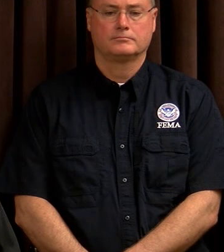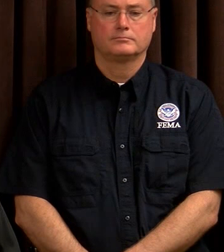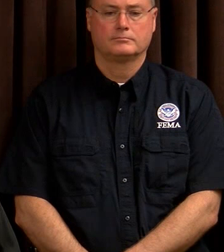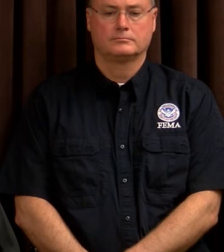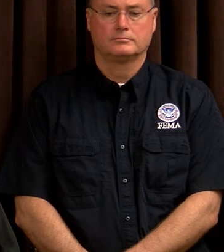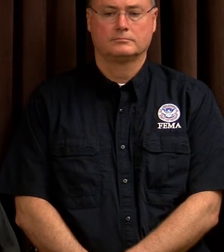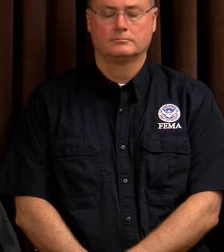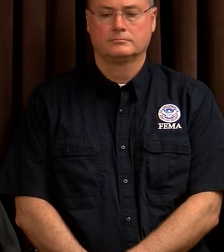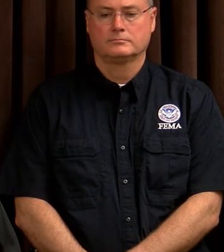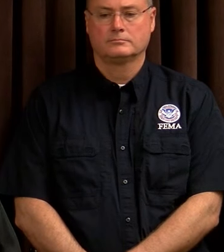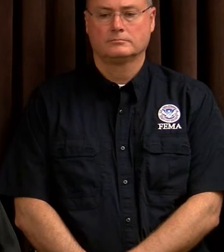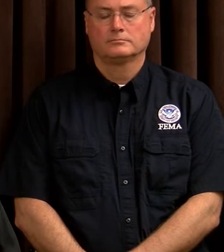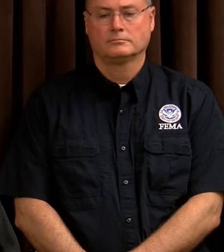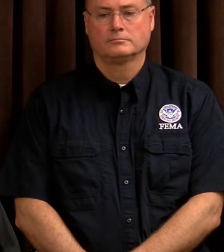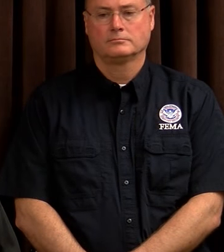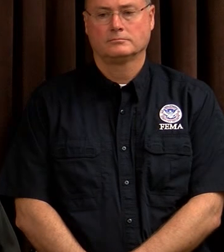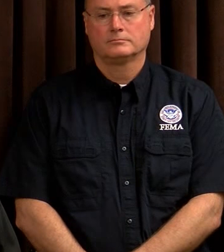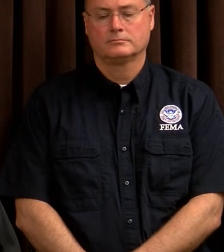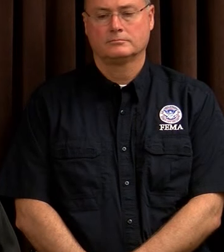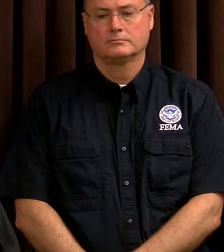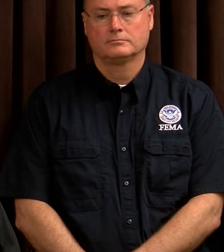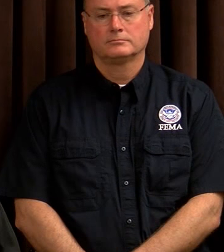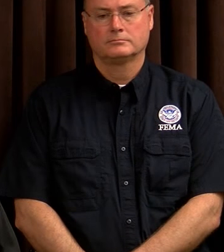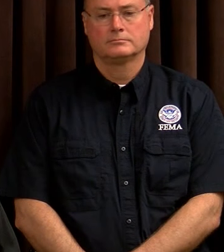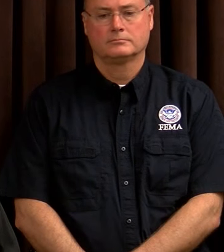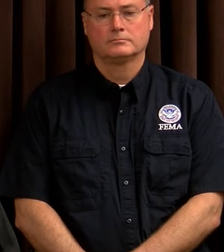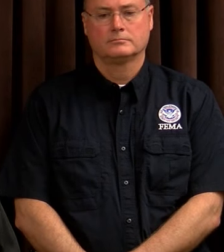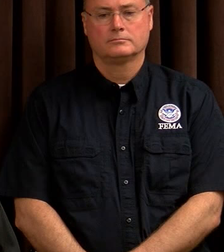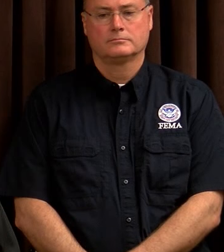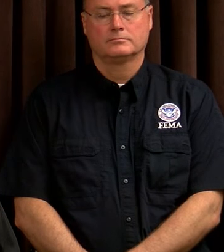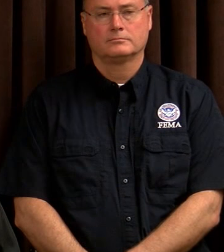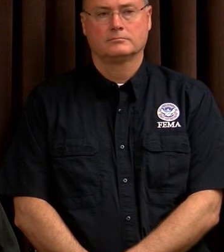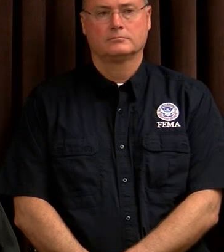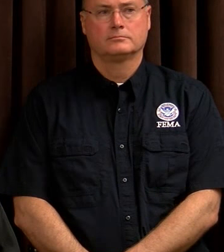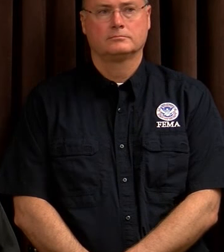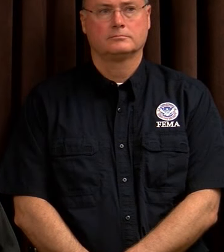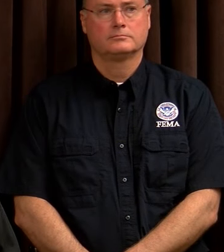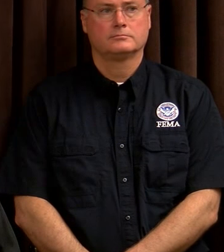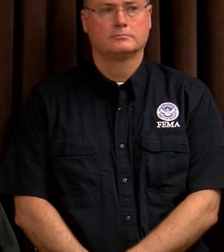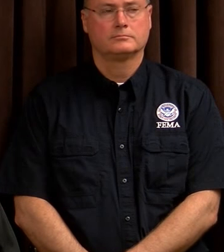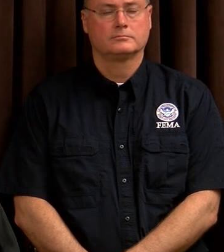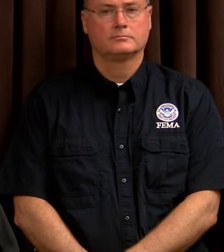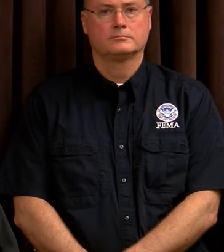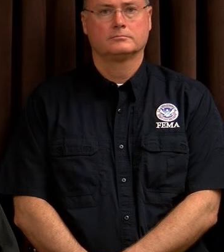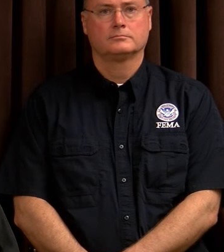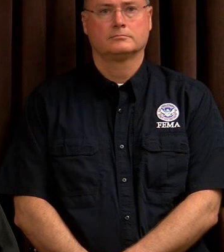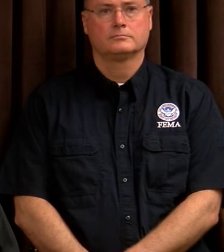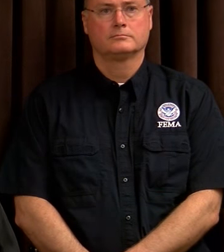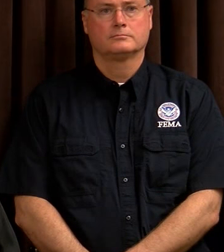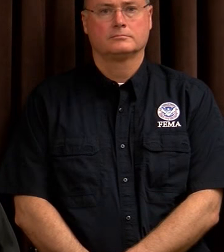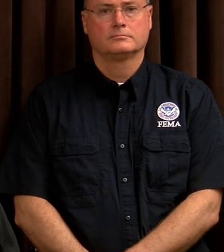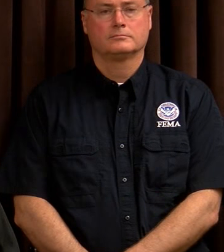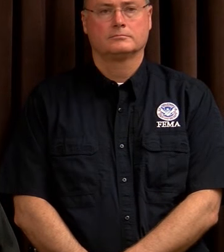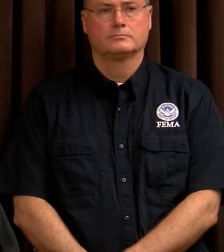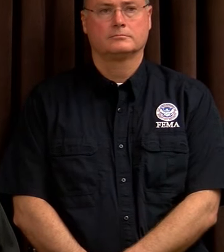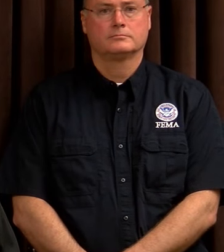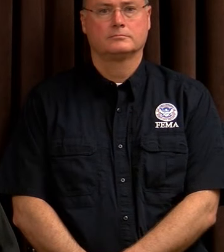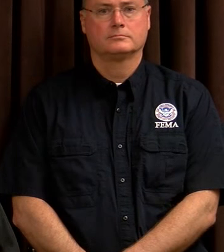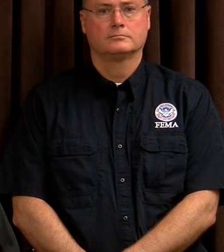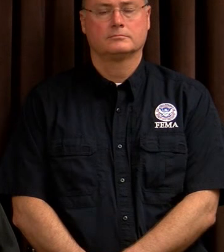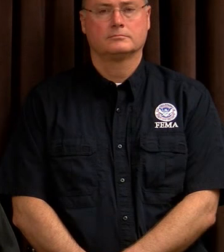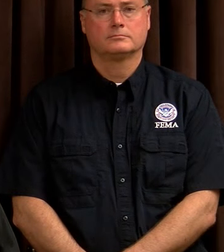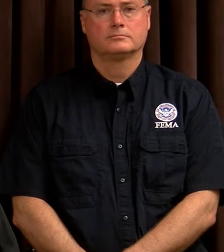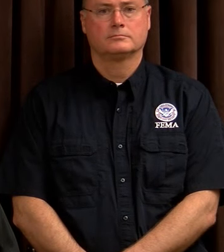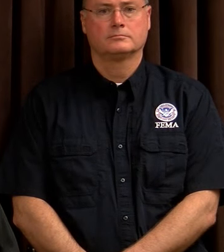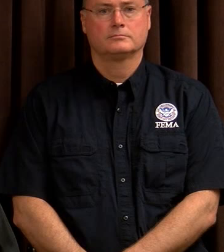and counties and state assets. It doesn't really matter. It's one team, one fight. And that goes